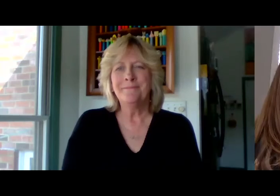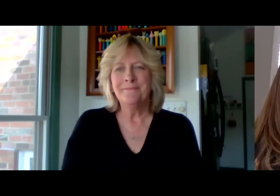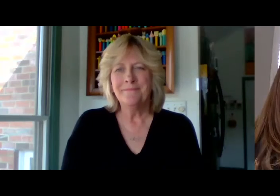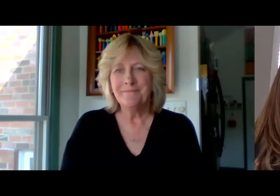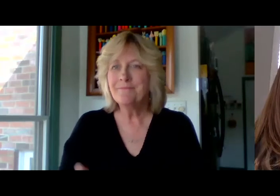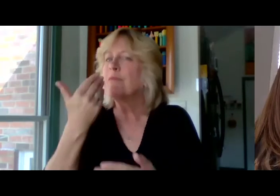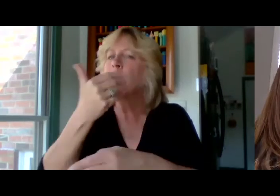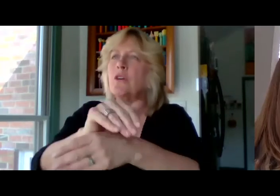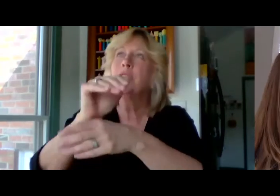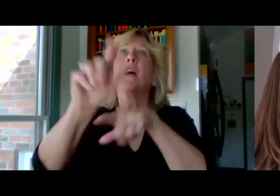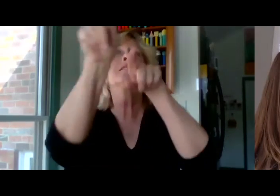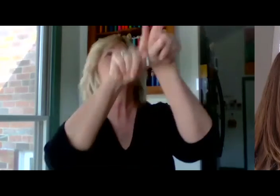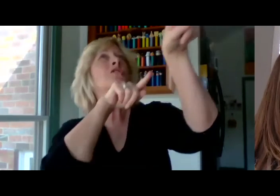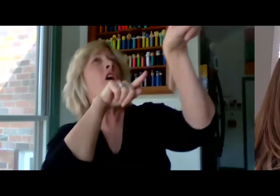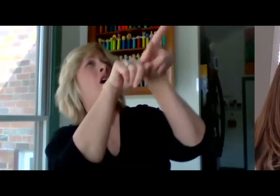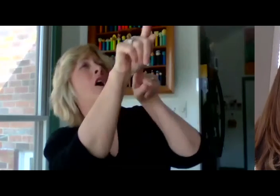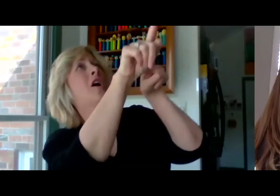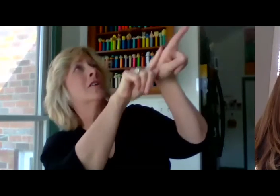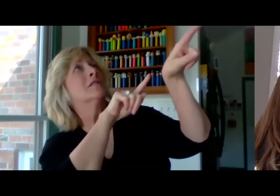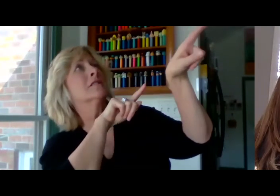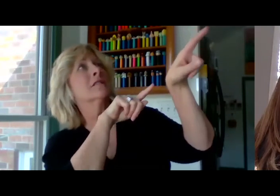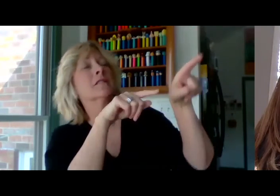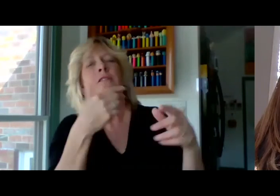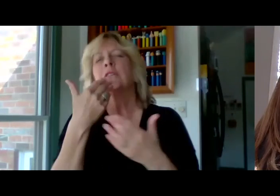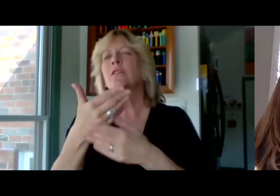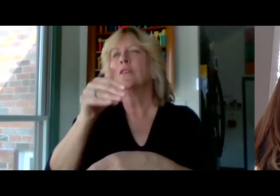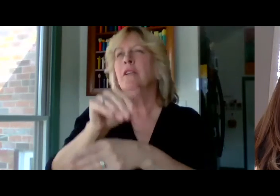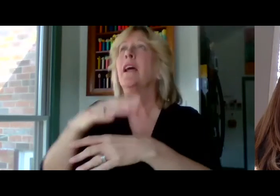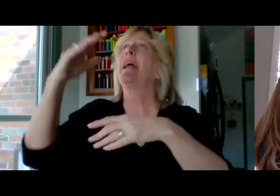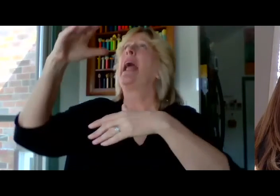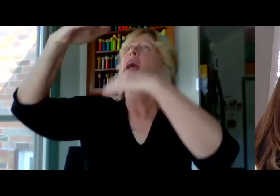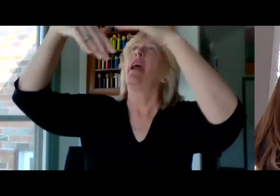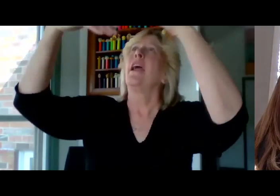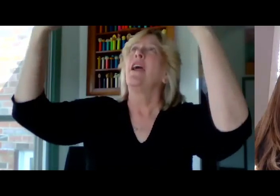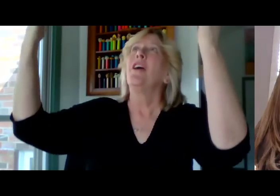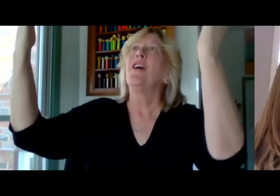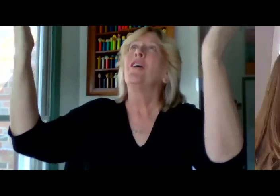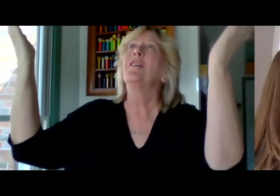Good night, stars. Good night, air.